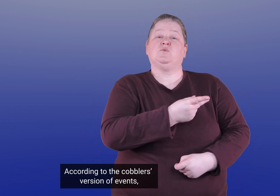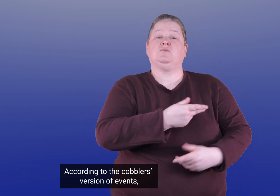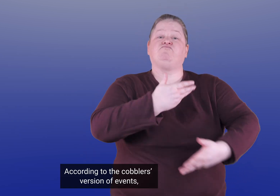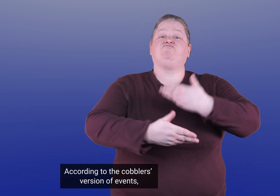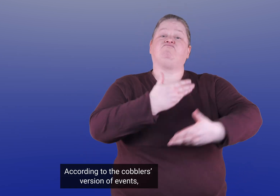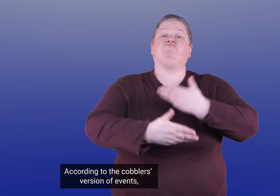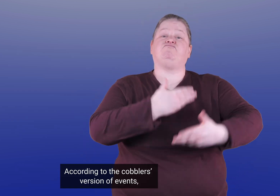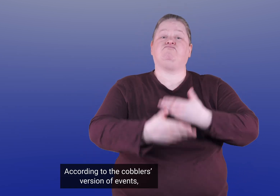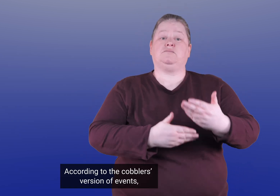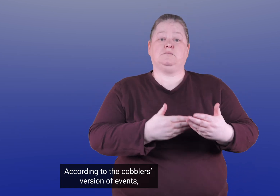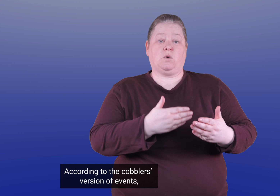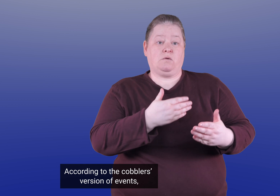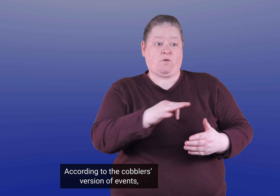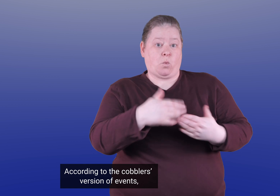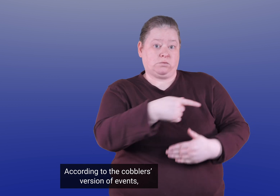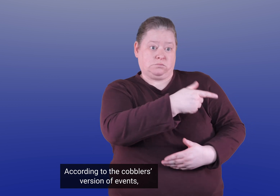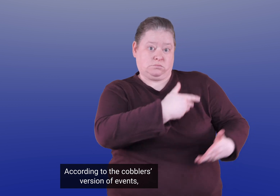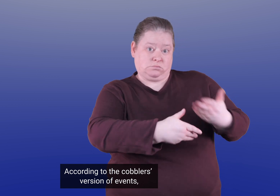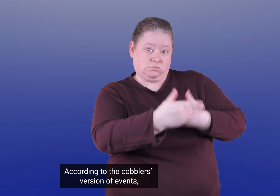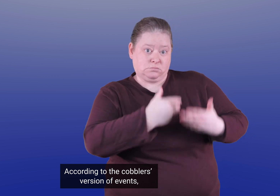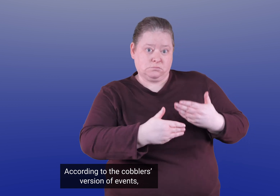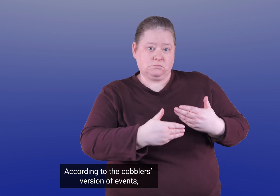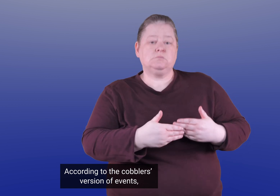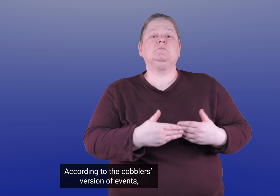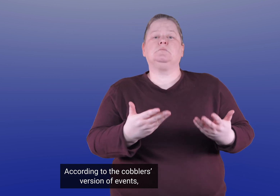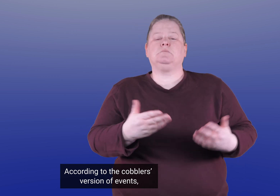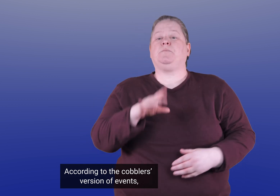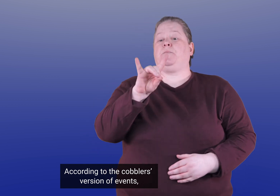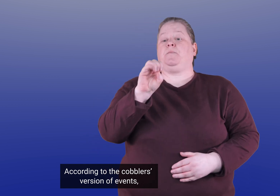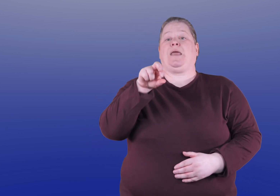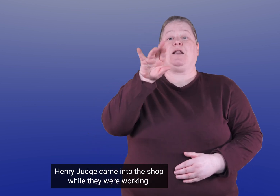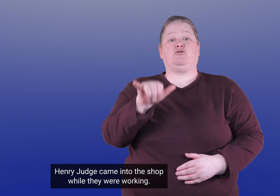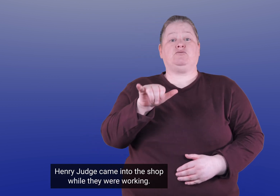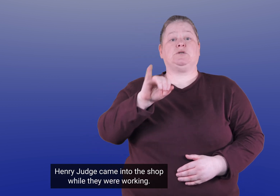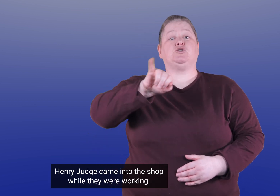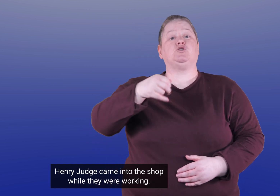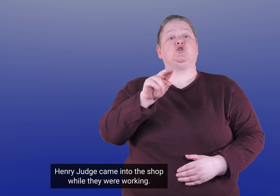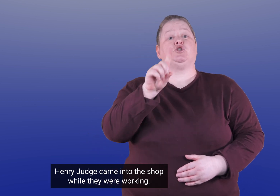According to the cobbler's version of events, Henry Judge came into the shop while they were working.